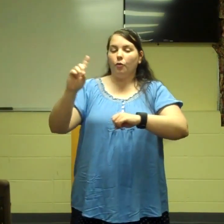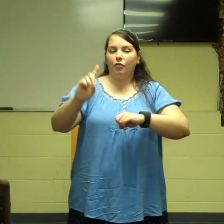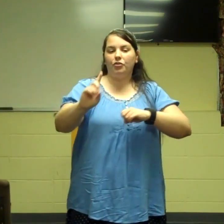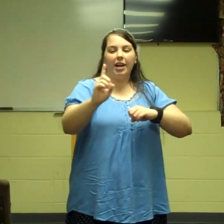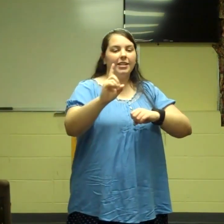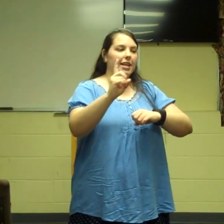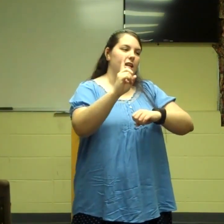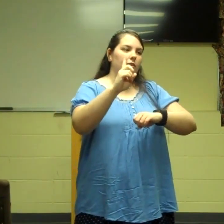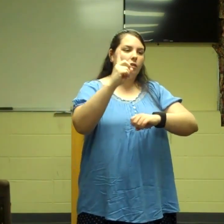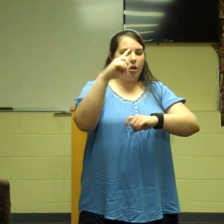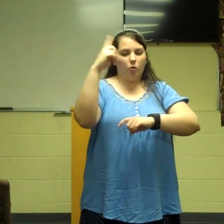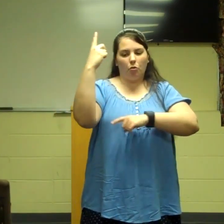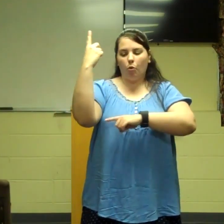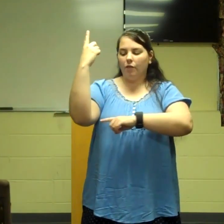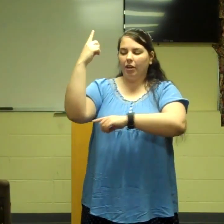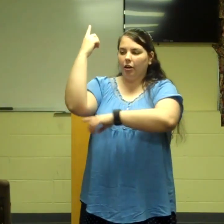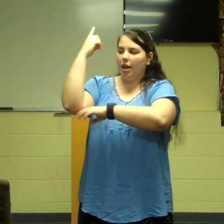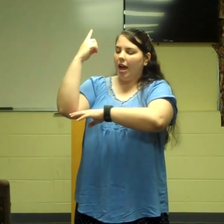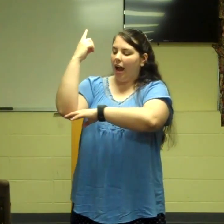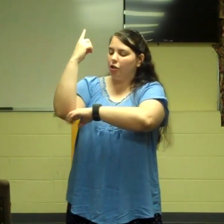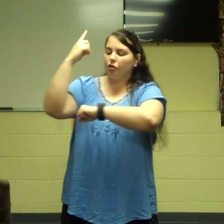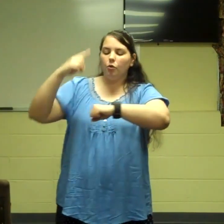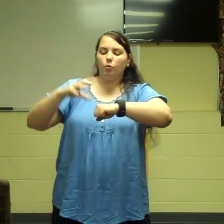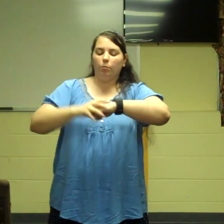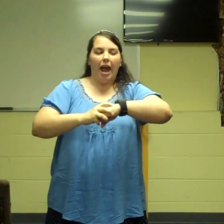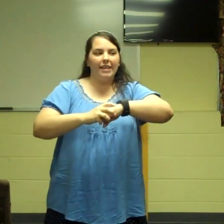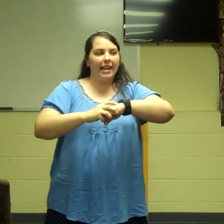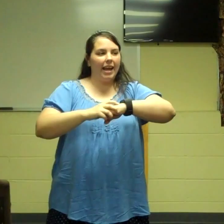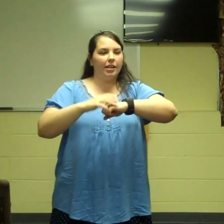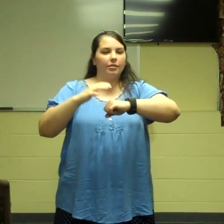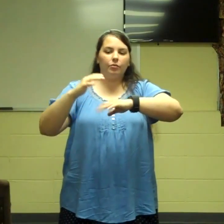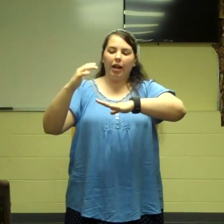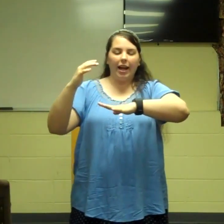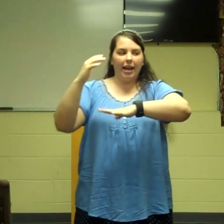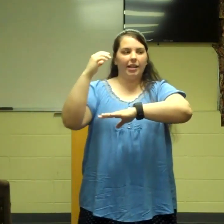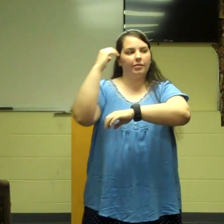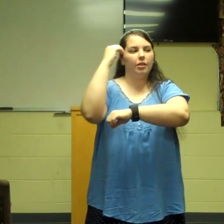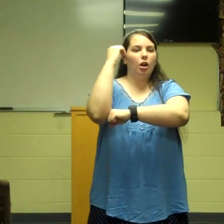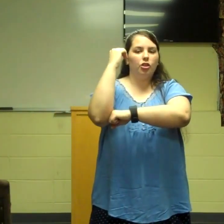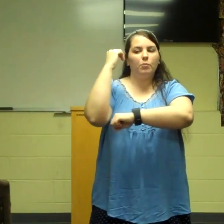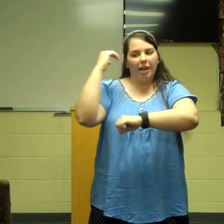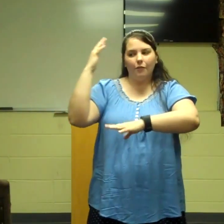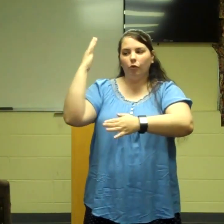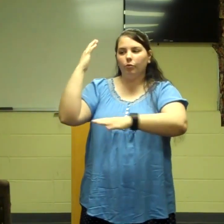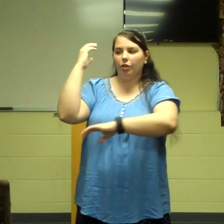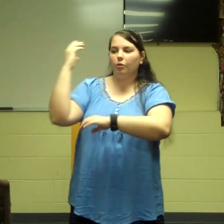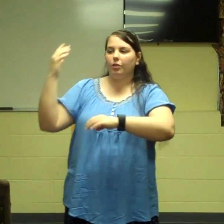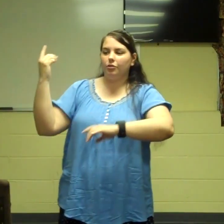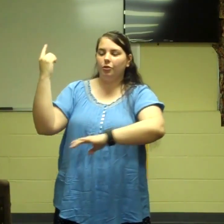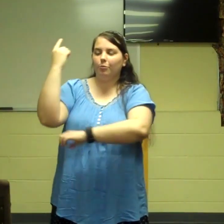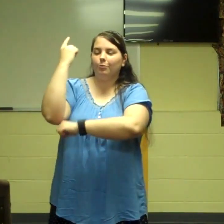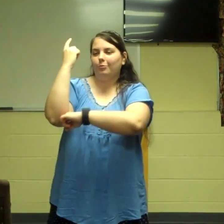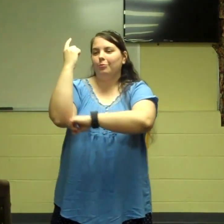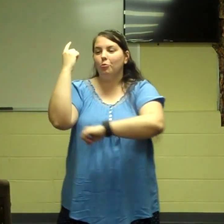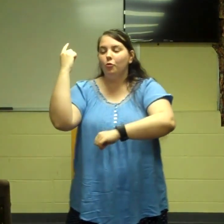if you sign a D, or pointed finger, and you can do S hand, flat hand, just be careful, you know, that you don't move